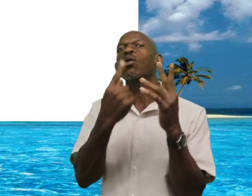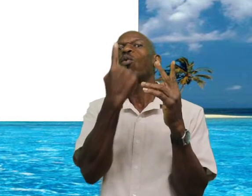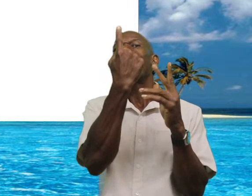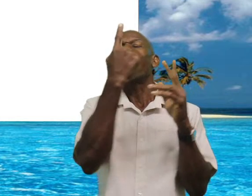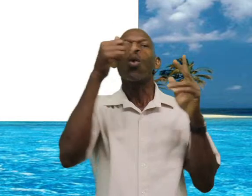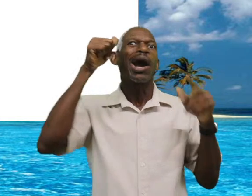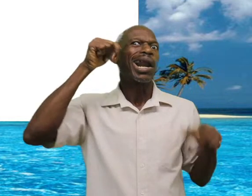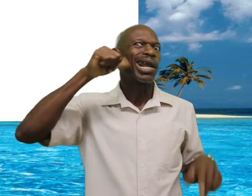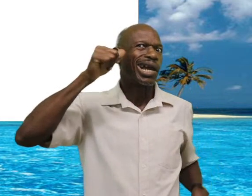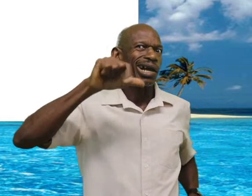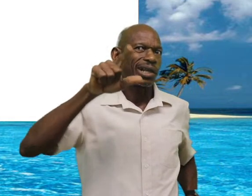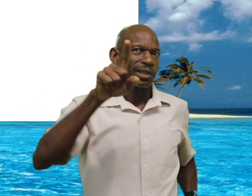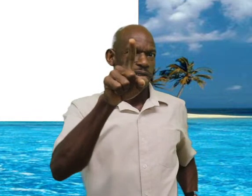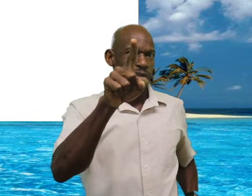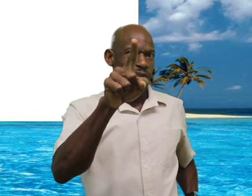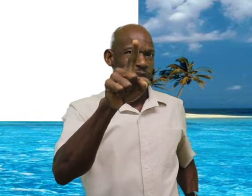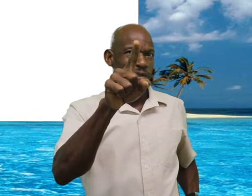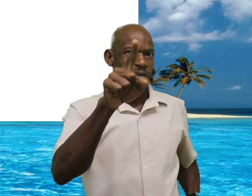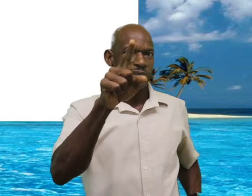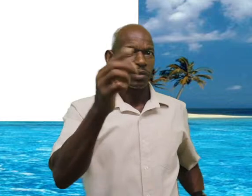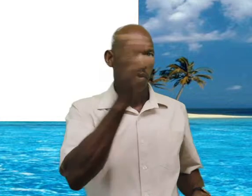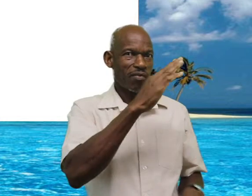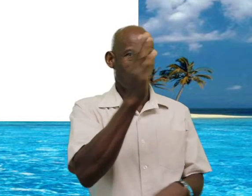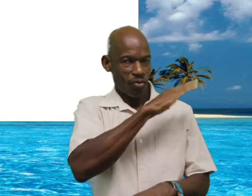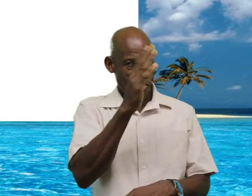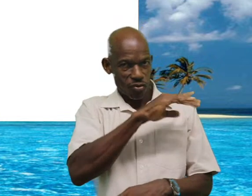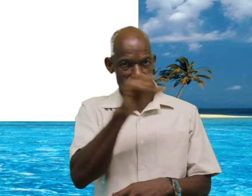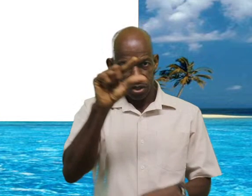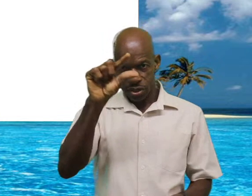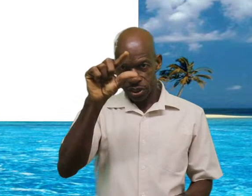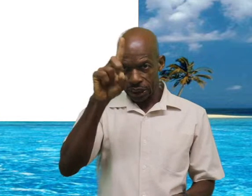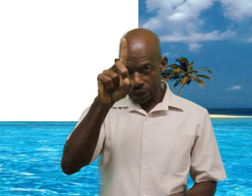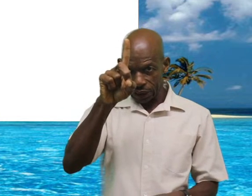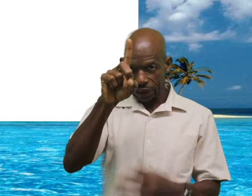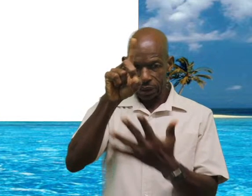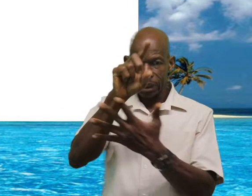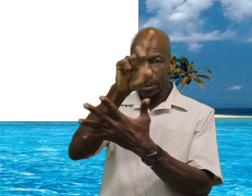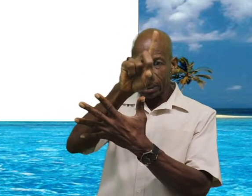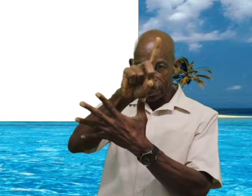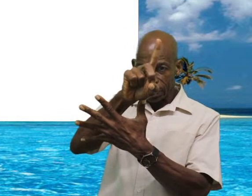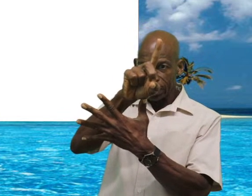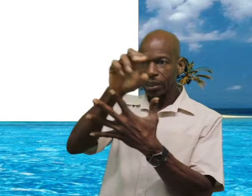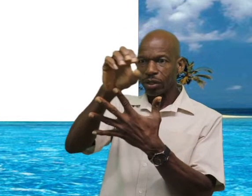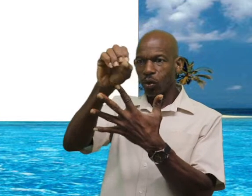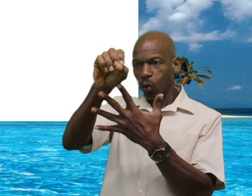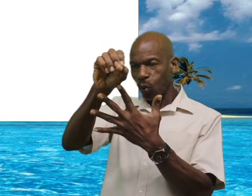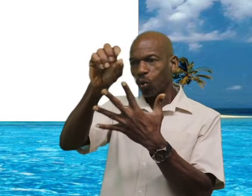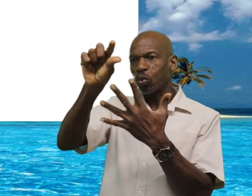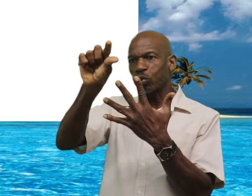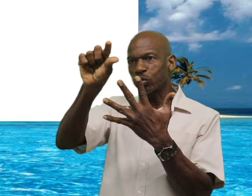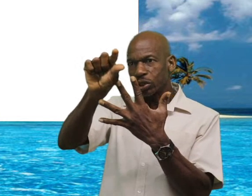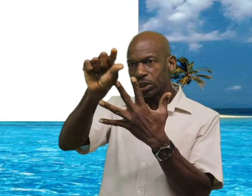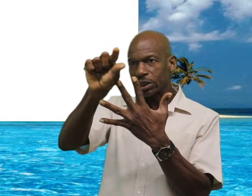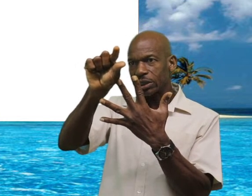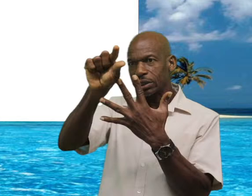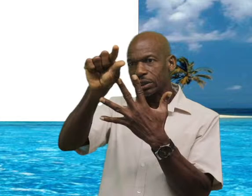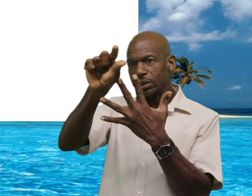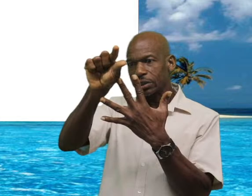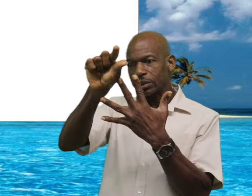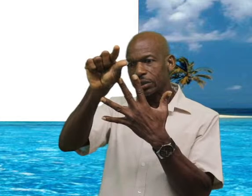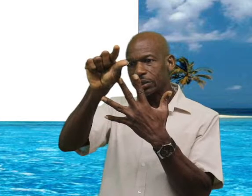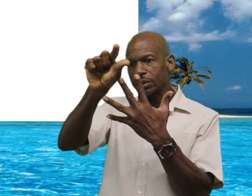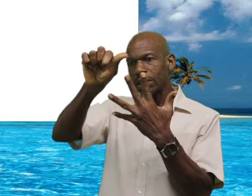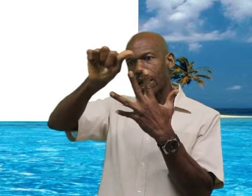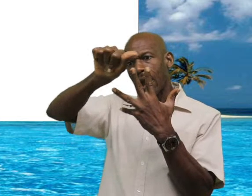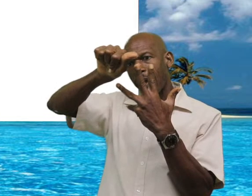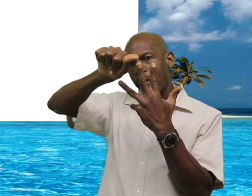girls, that means I'm looking at more than one girl. If I show in ownership, I put the apostrophe after